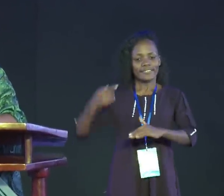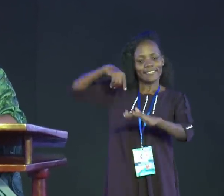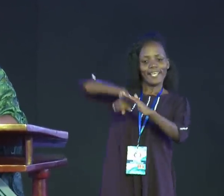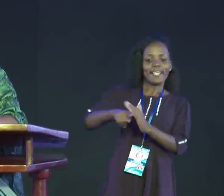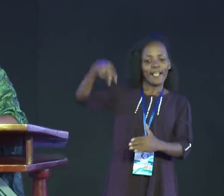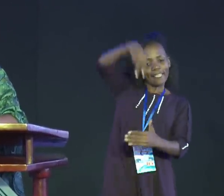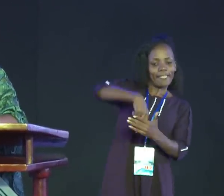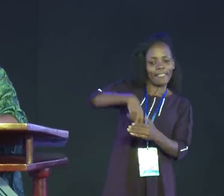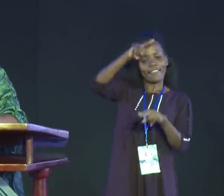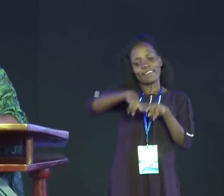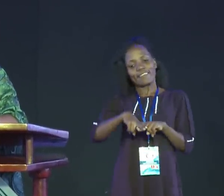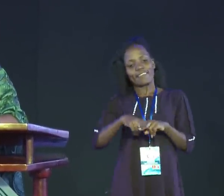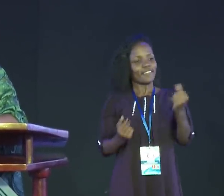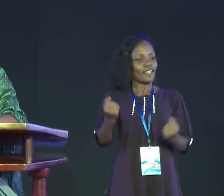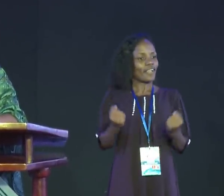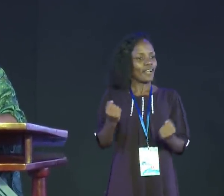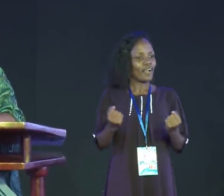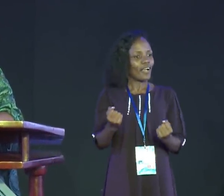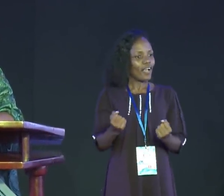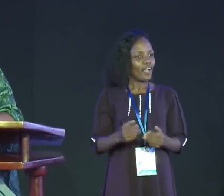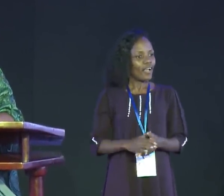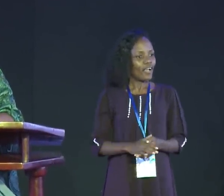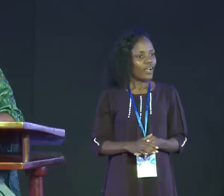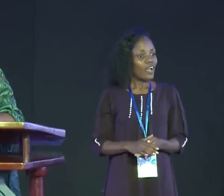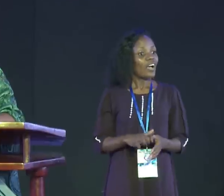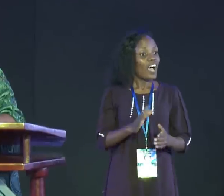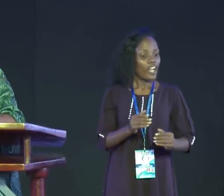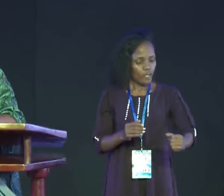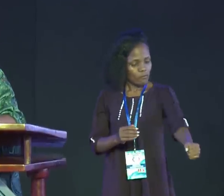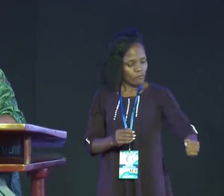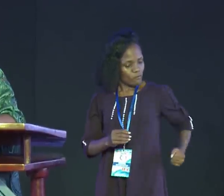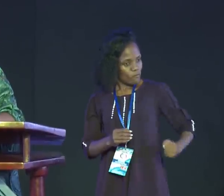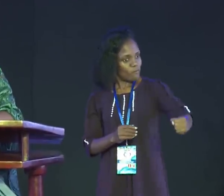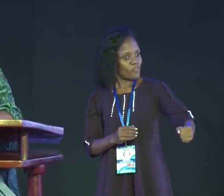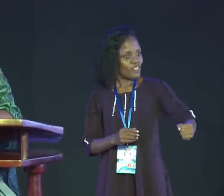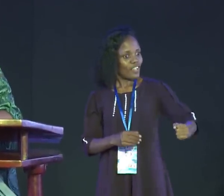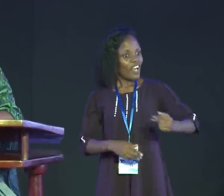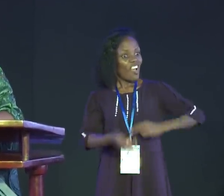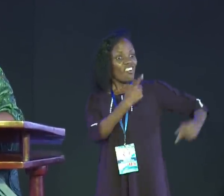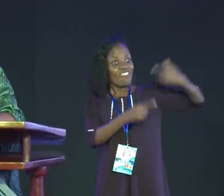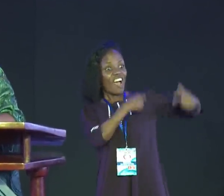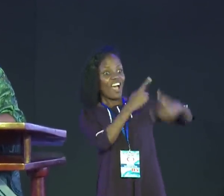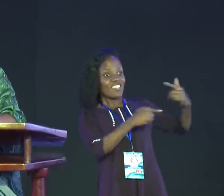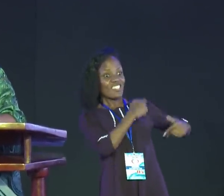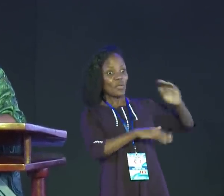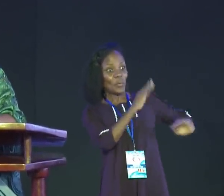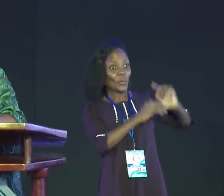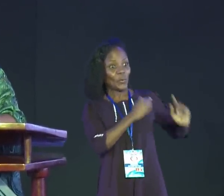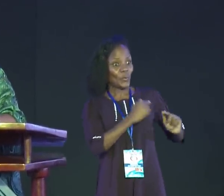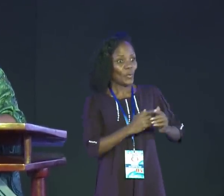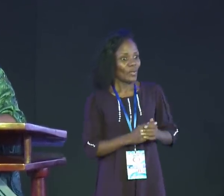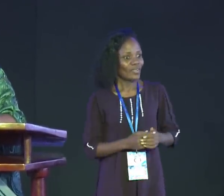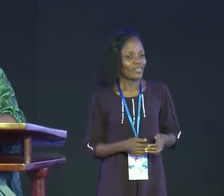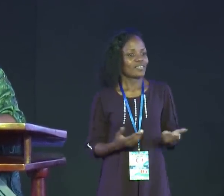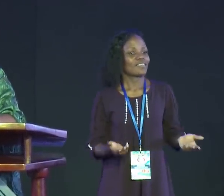there is a slope. Najja mu parking negenda mu reverse. And the child removed the parking gear